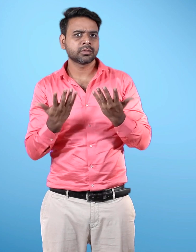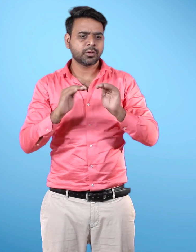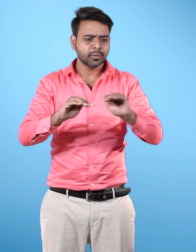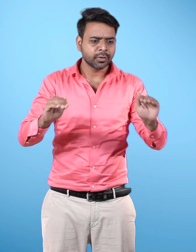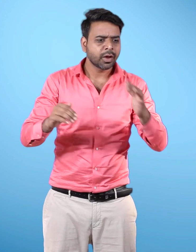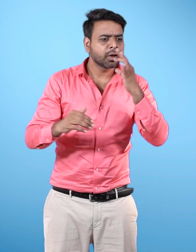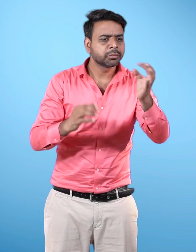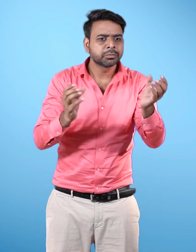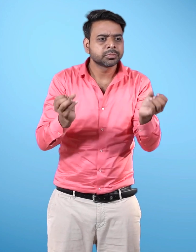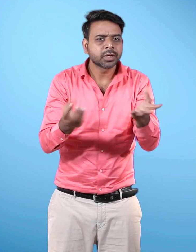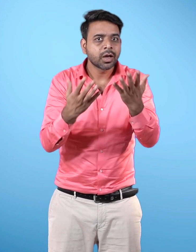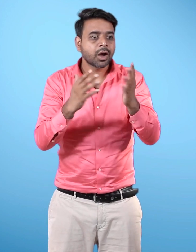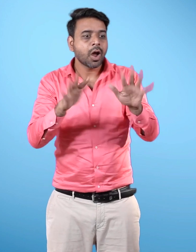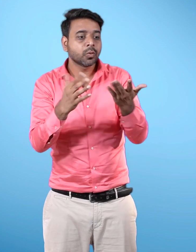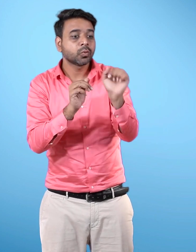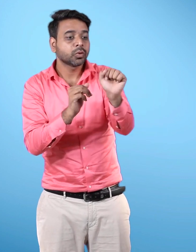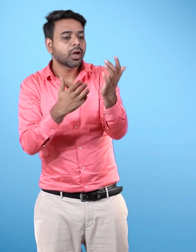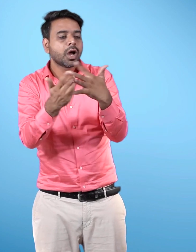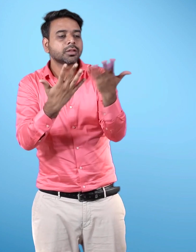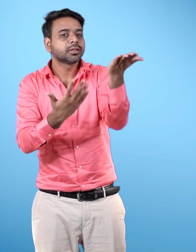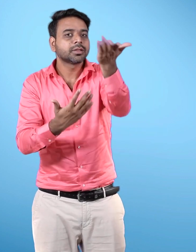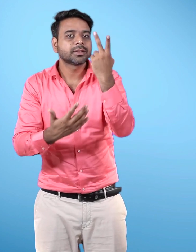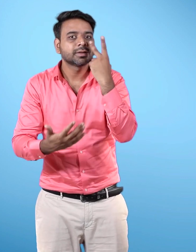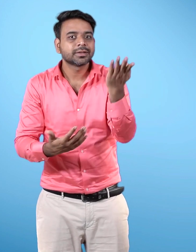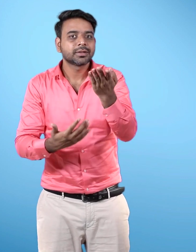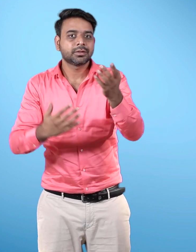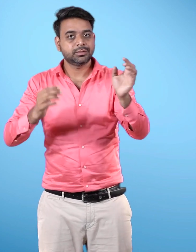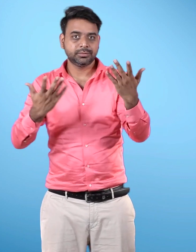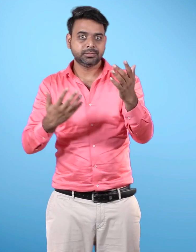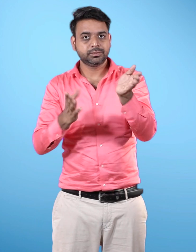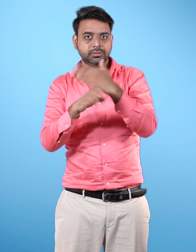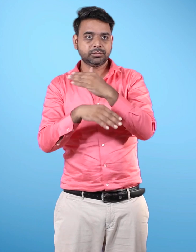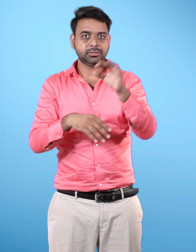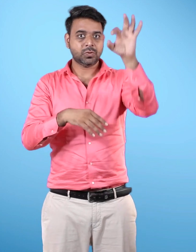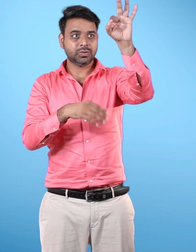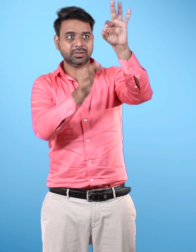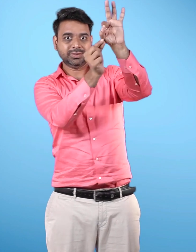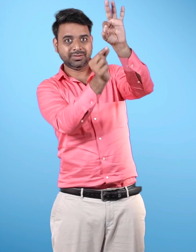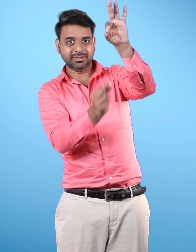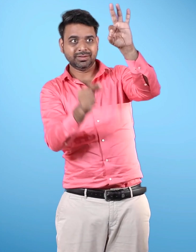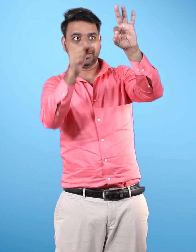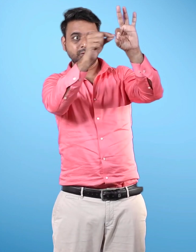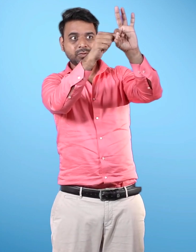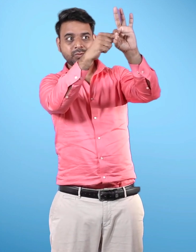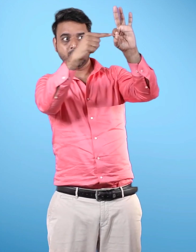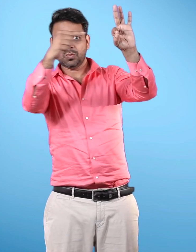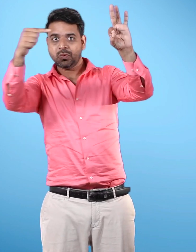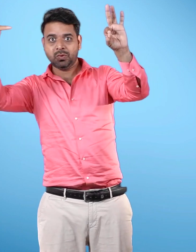Ask your friend to move the loop along the straight wire without touching it. Glowing of the bulb would indicate that